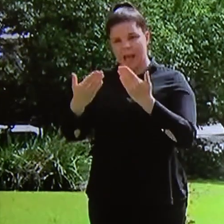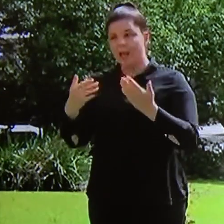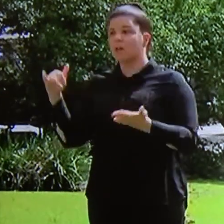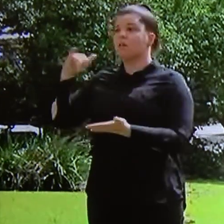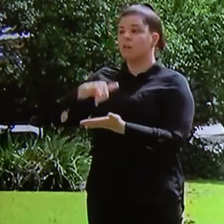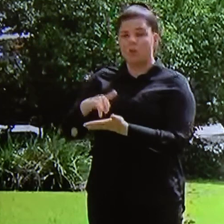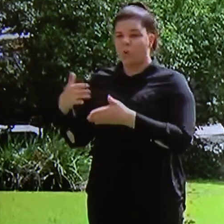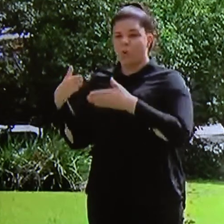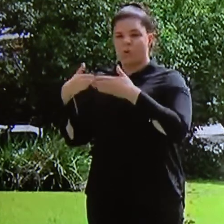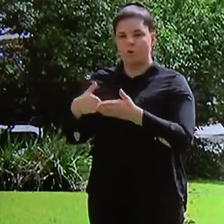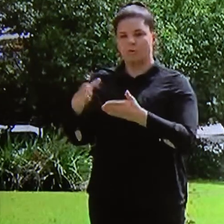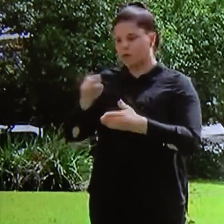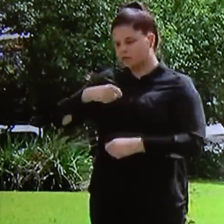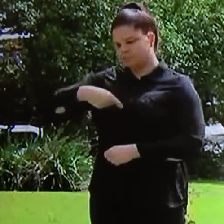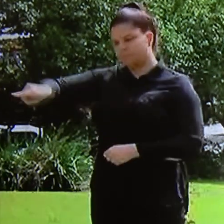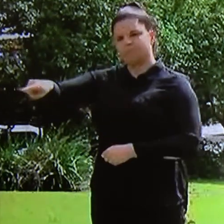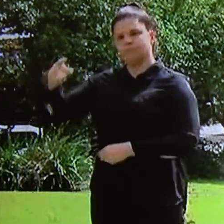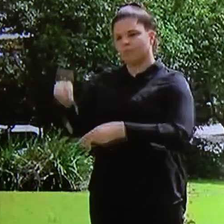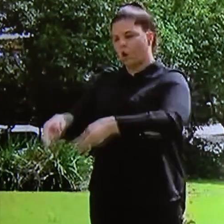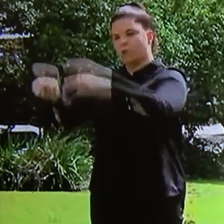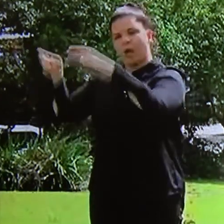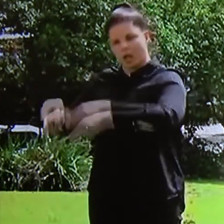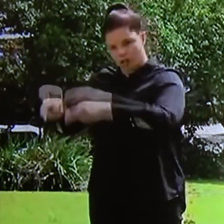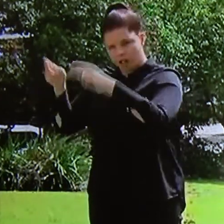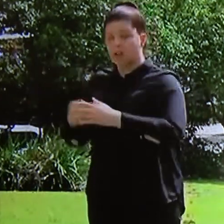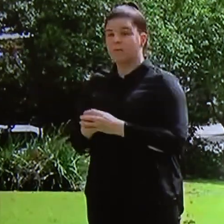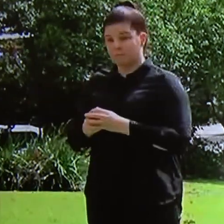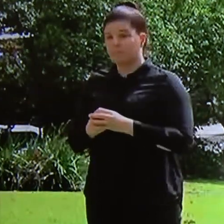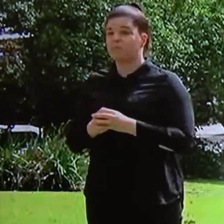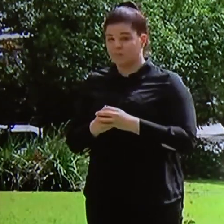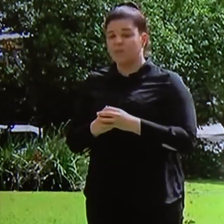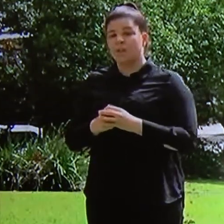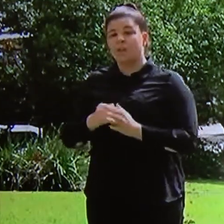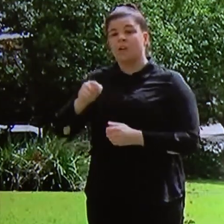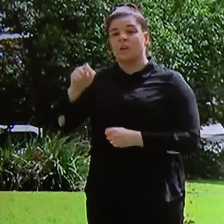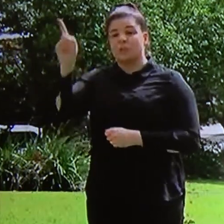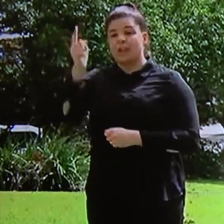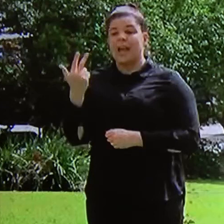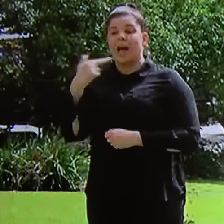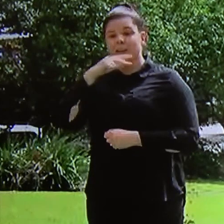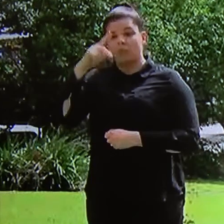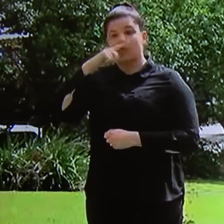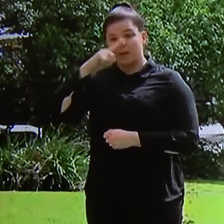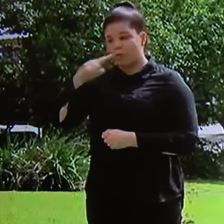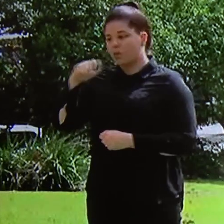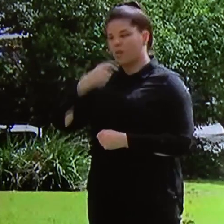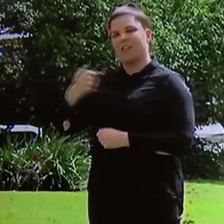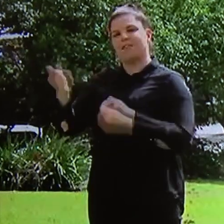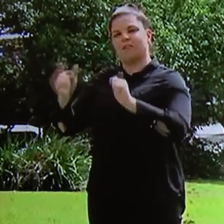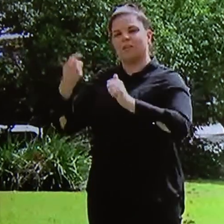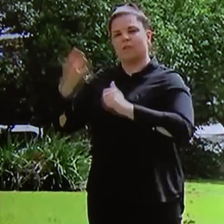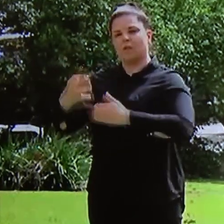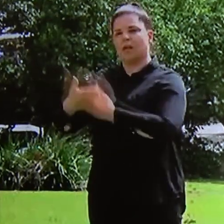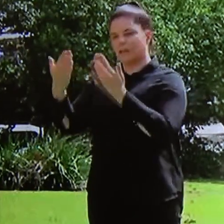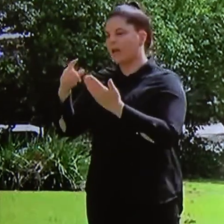isolation when people come through the airport. Another 800 people today will be moved from those hotels to their homes, whether